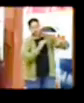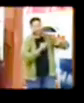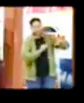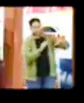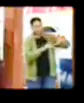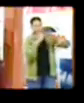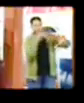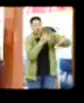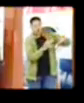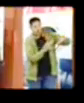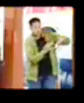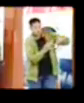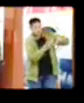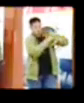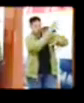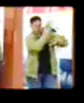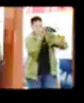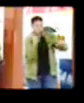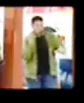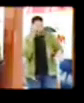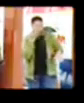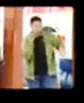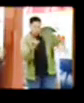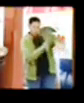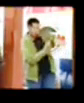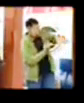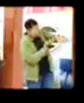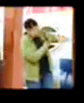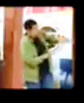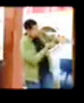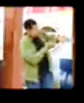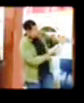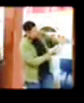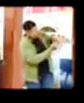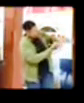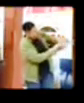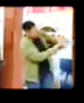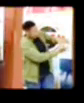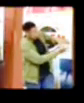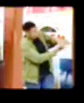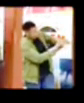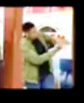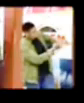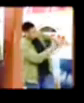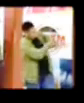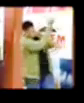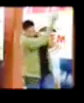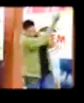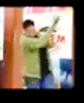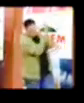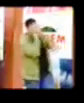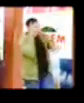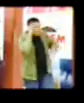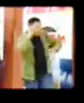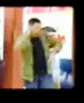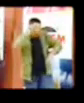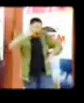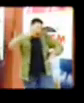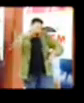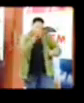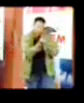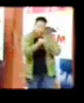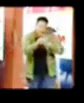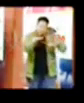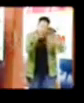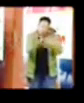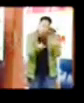makes its turn, which is what we are experiencing at this time, the center of the system has started to make a turn, although it appears